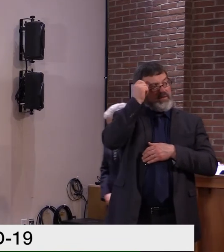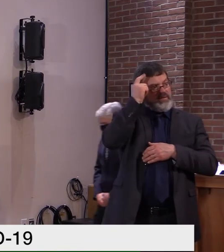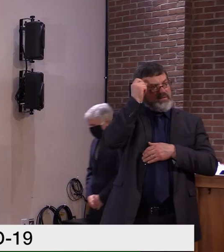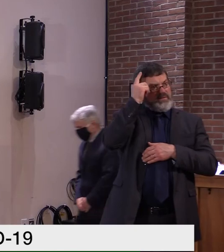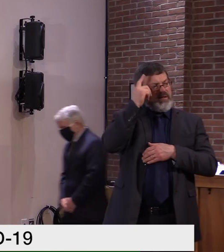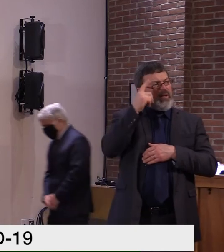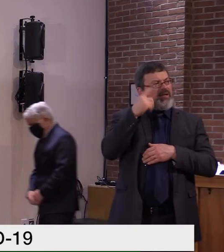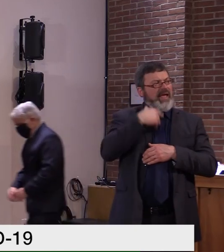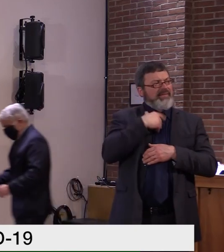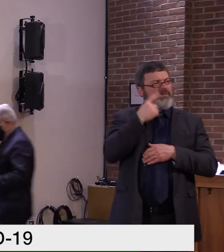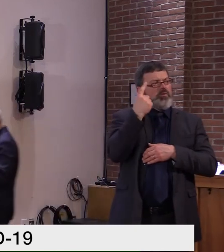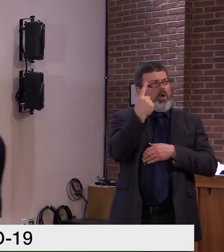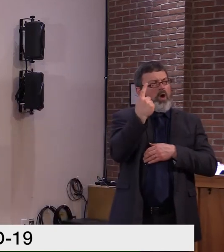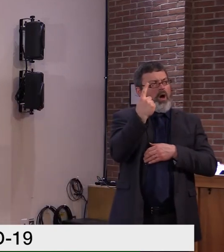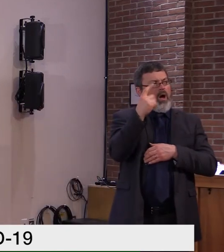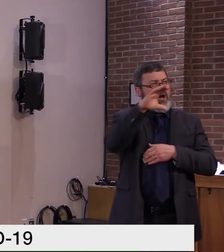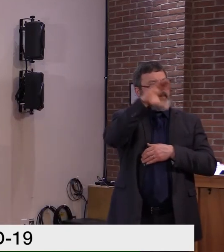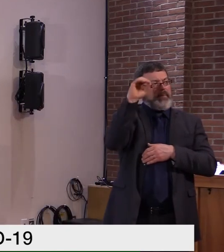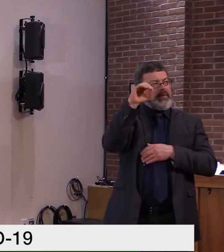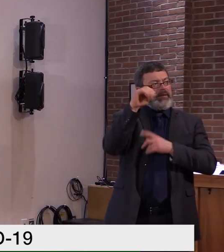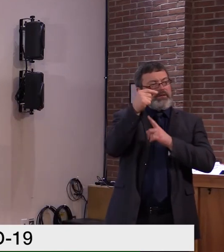Secretary Smith?